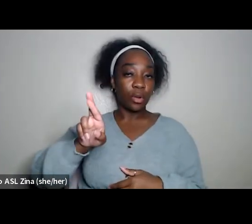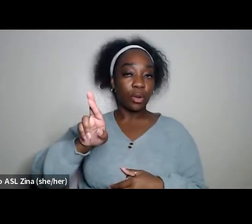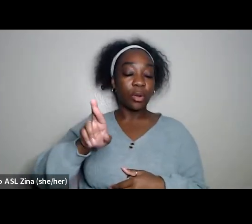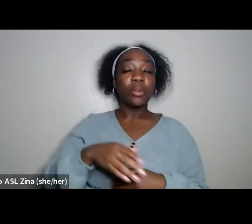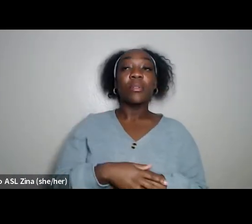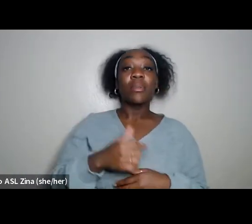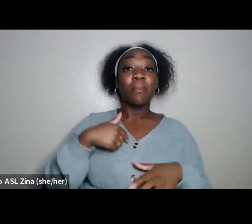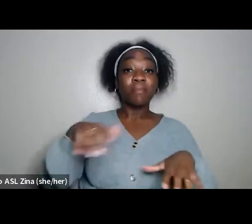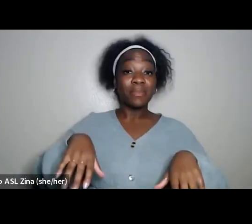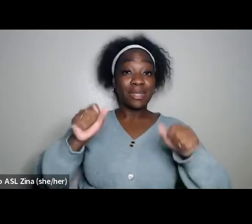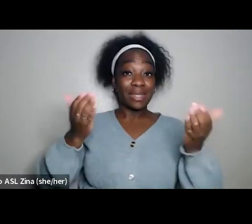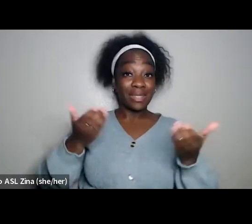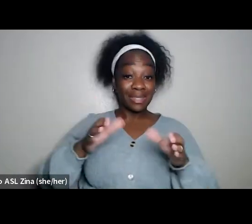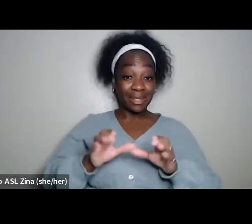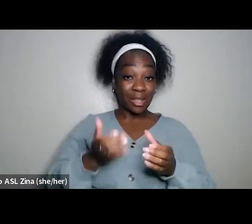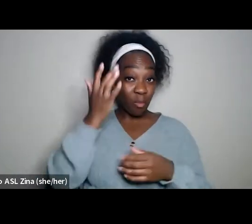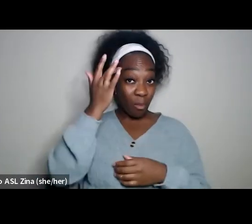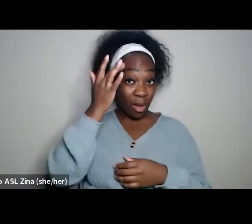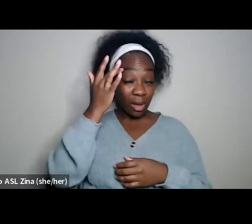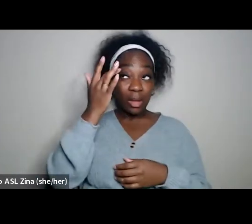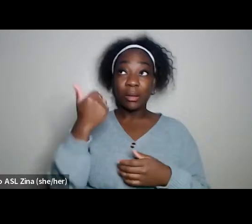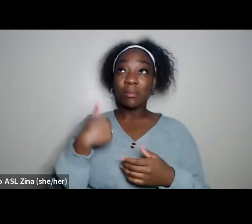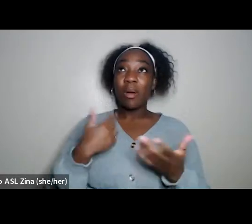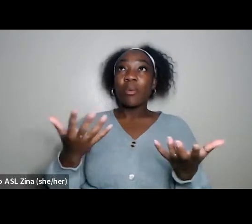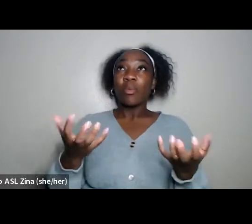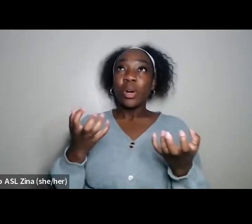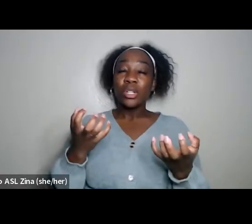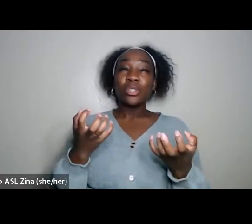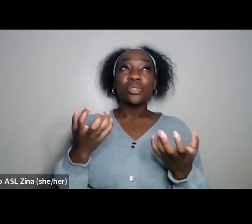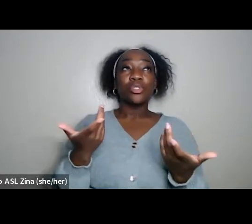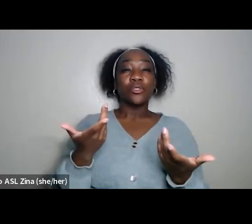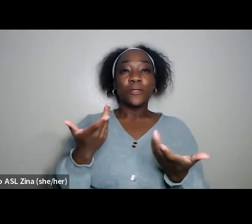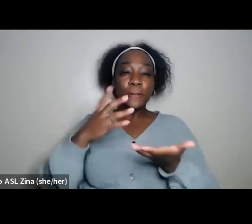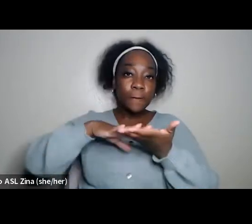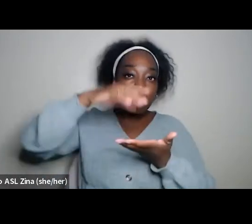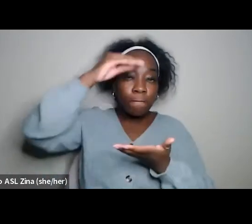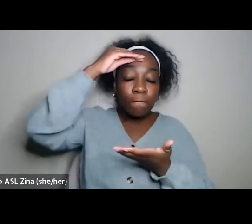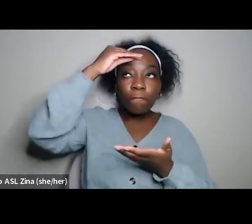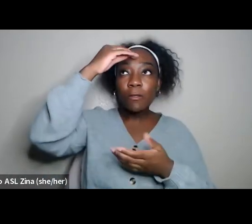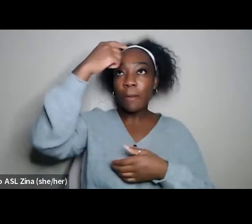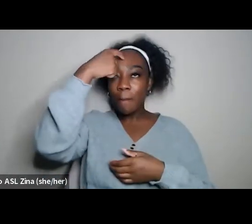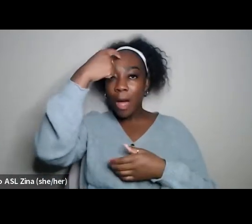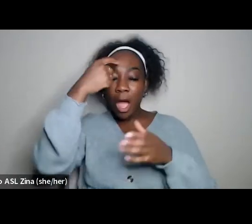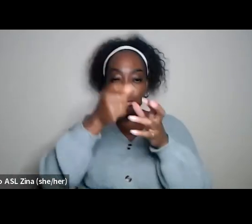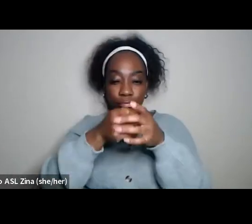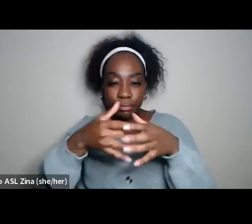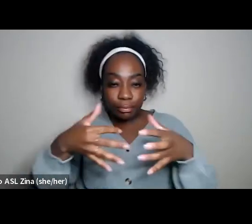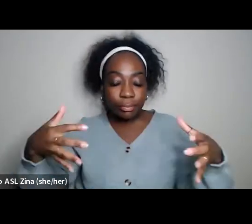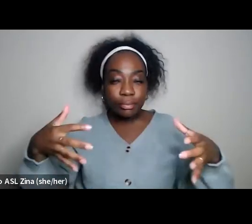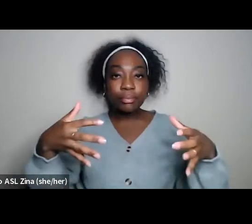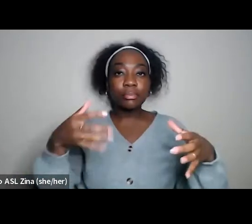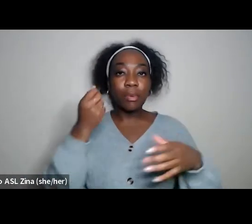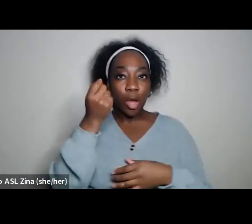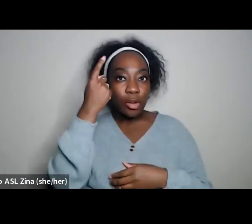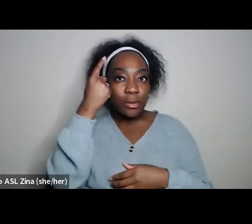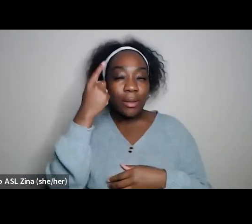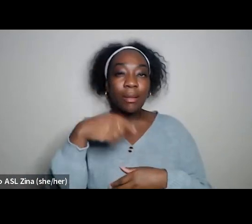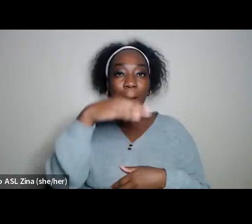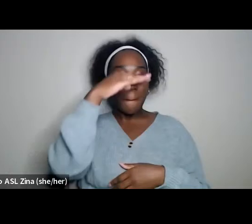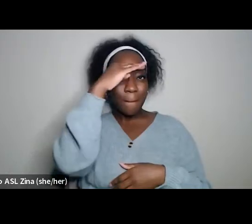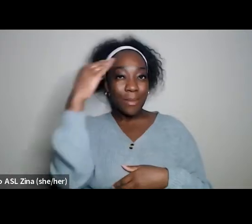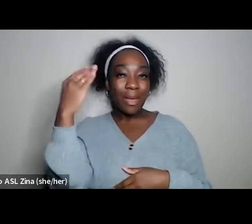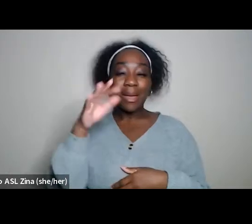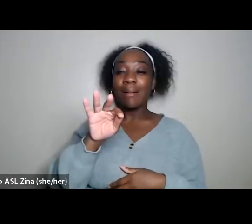taking this class because I want to expand and understand Black feminism